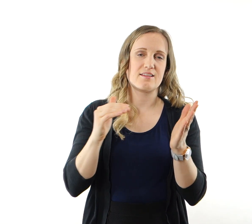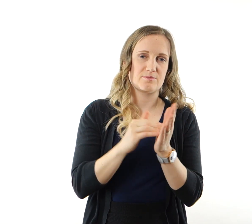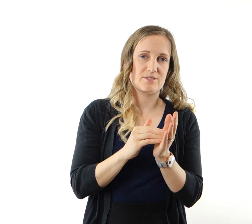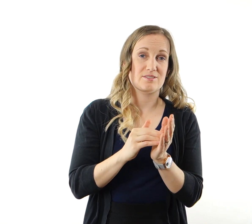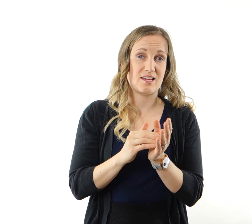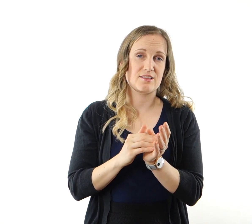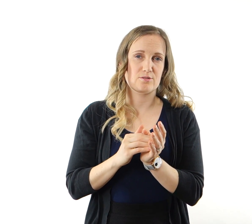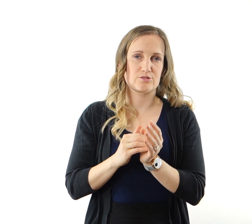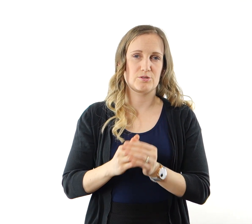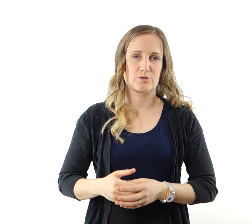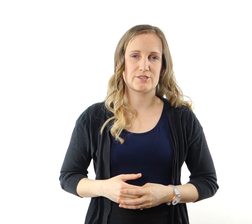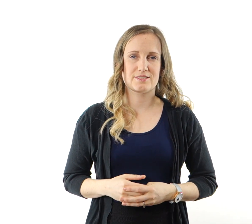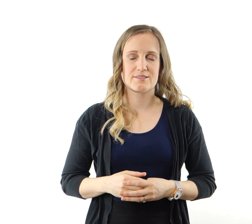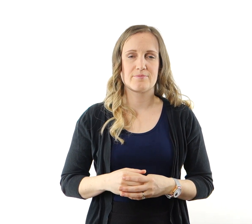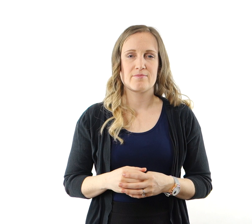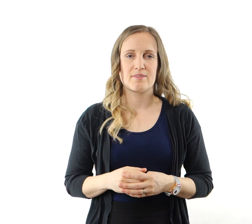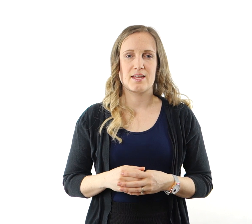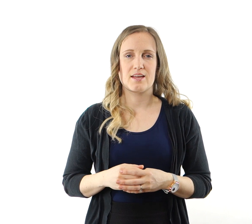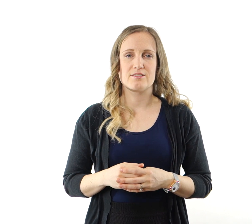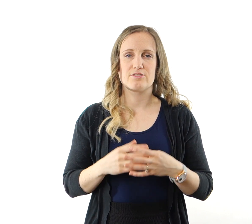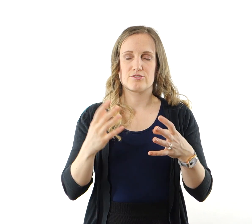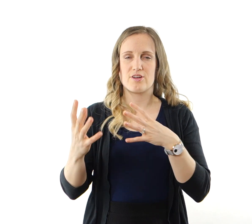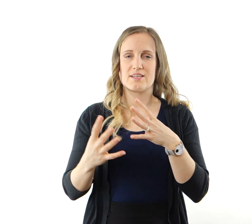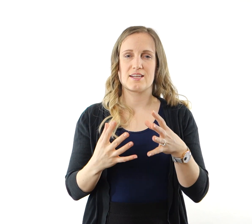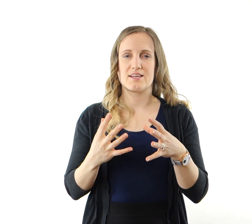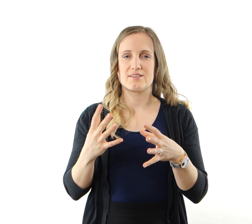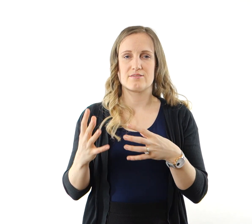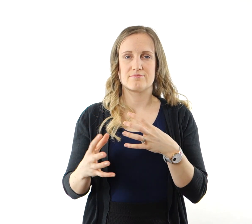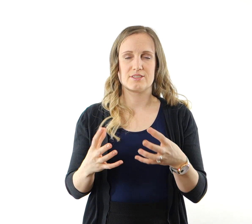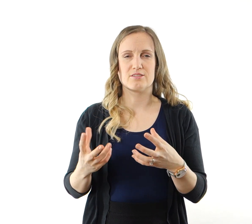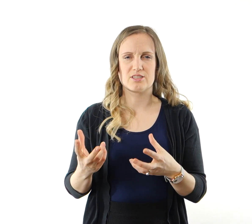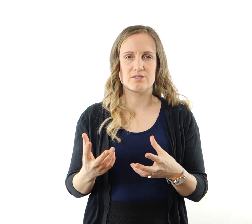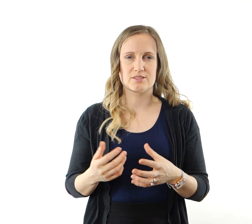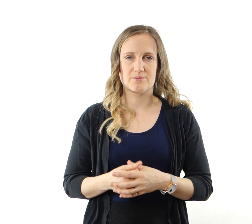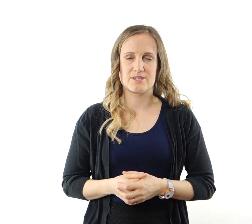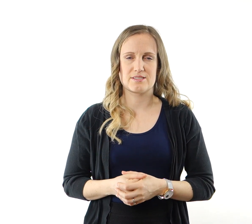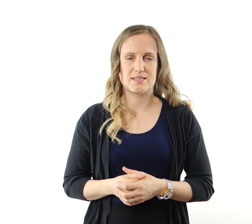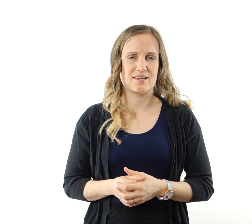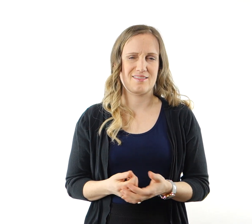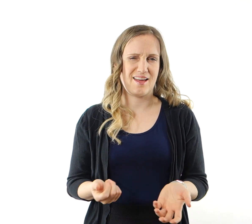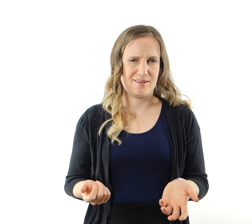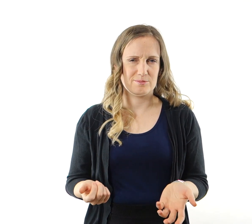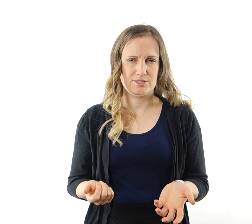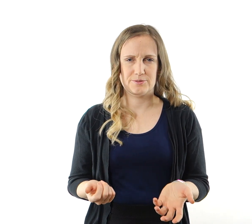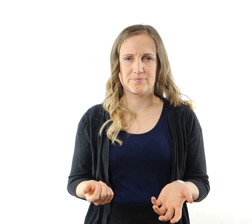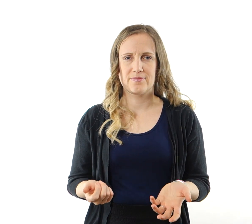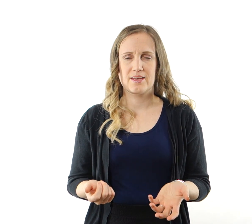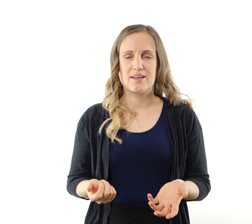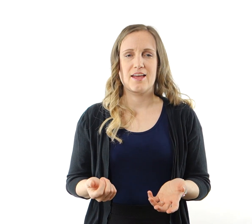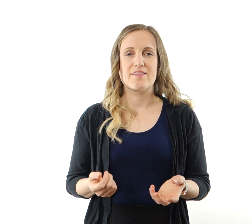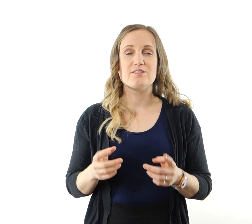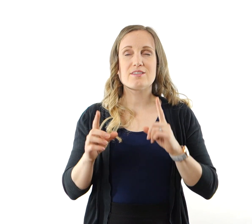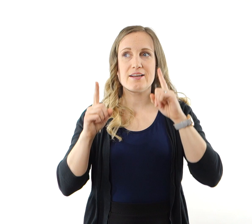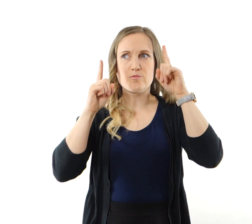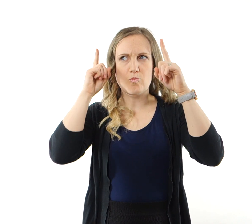when you sign those two words. And you can try and get it, close to when you sing it, and that helps too. And then you sign